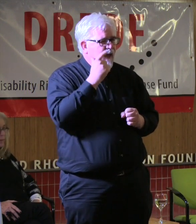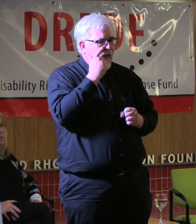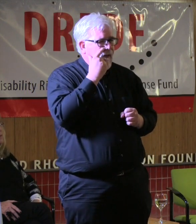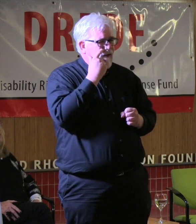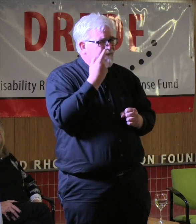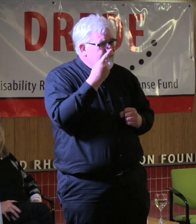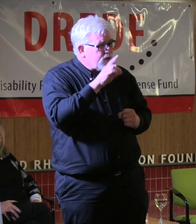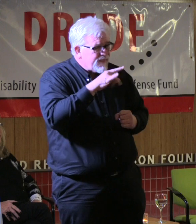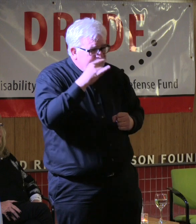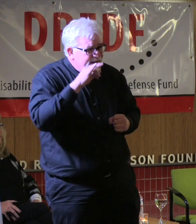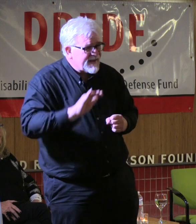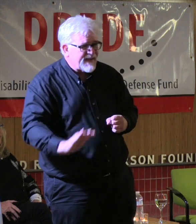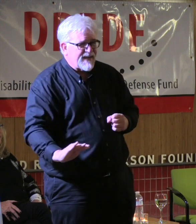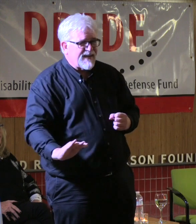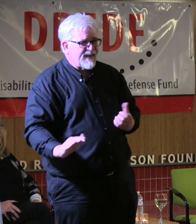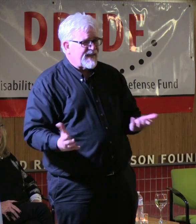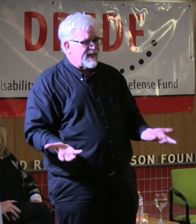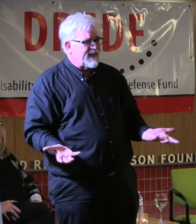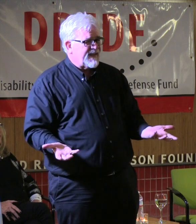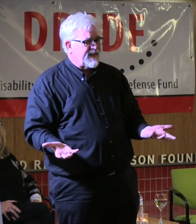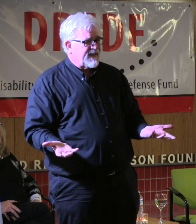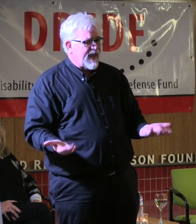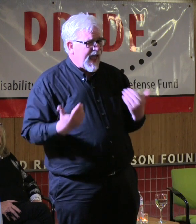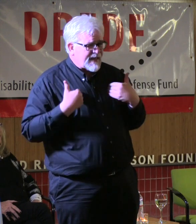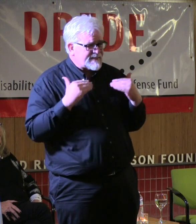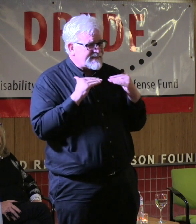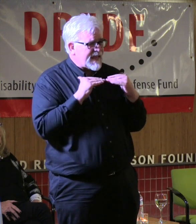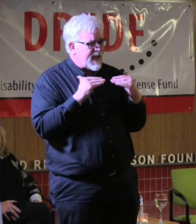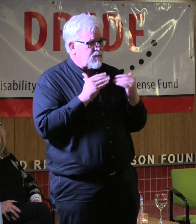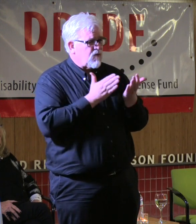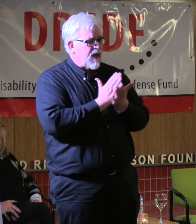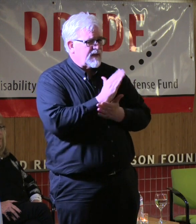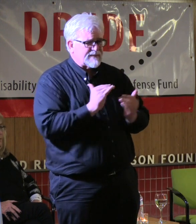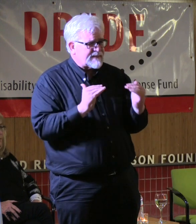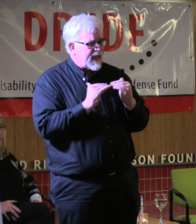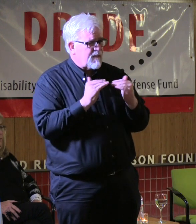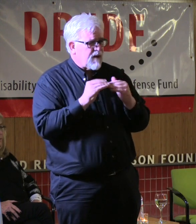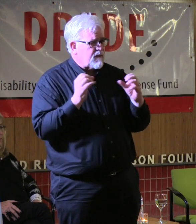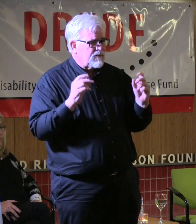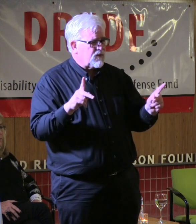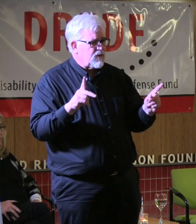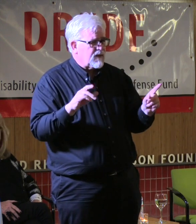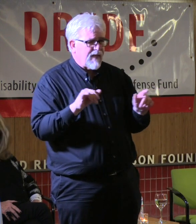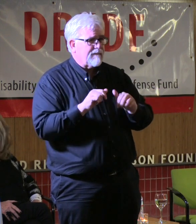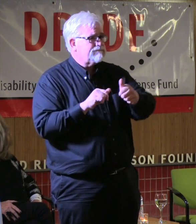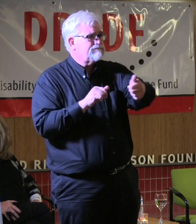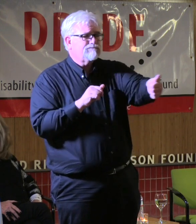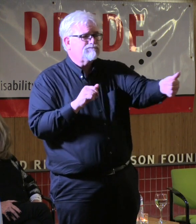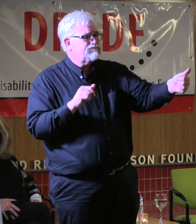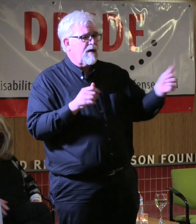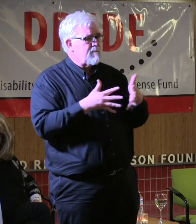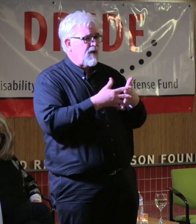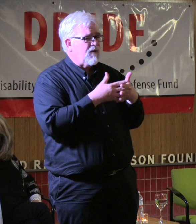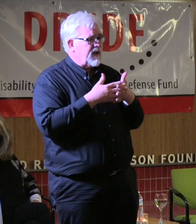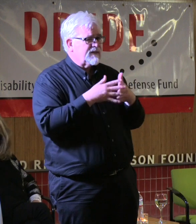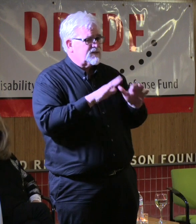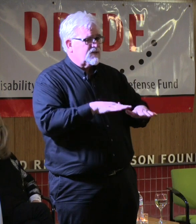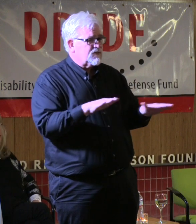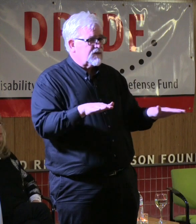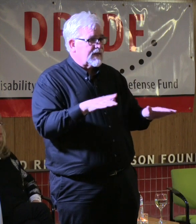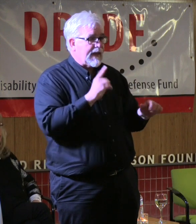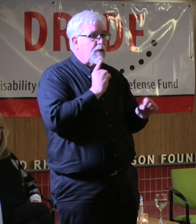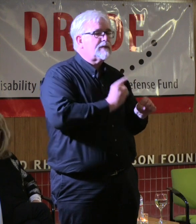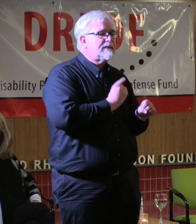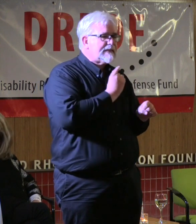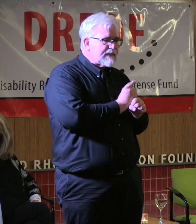just so their child has the same rights and opportunities as every other American child, as